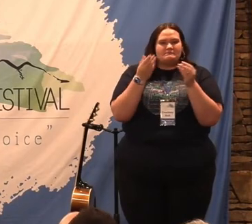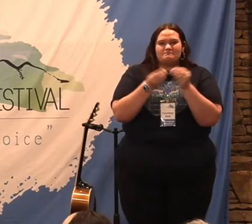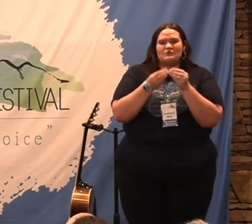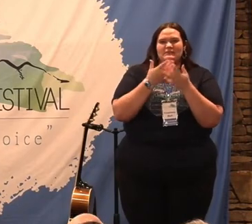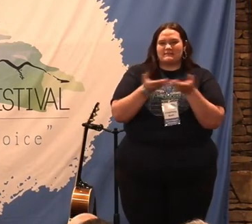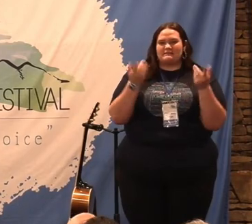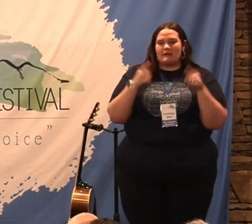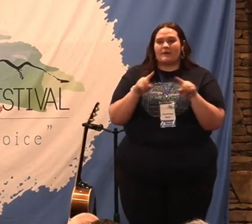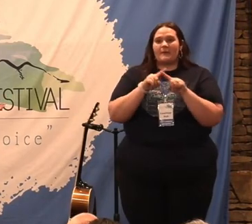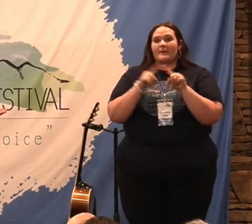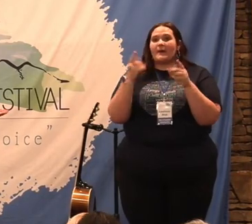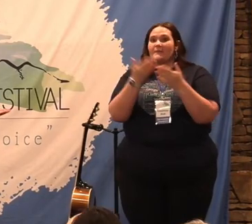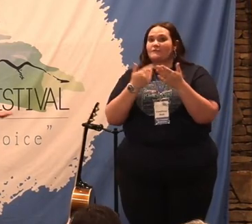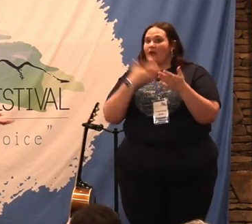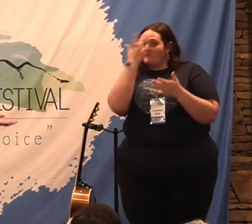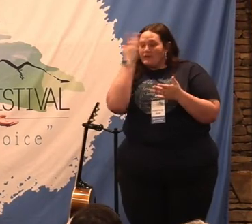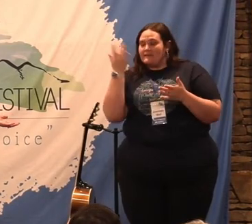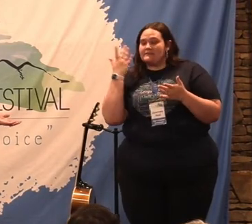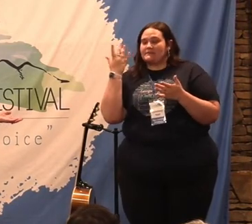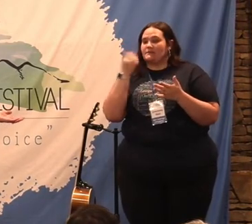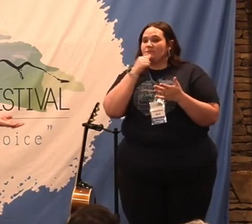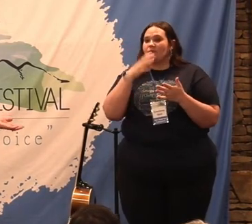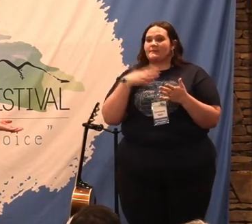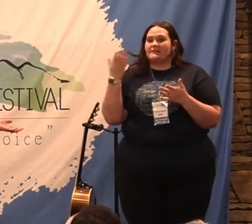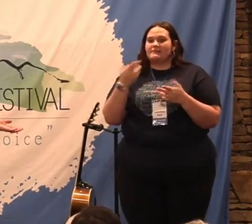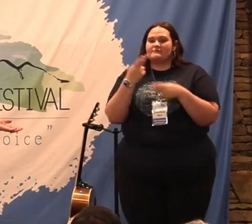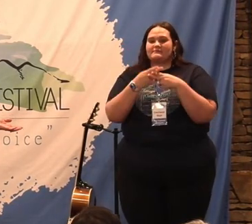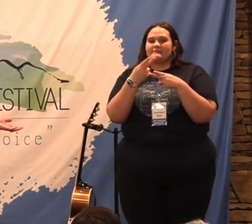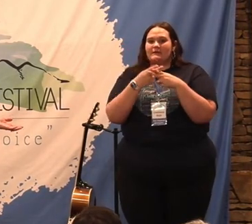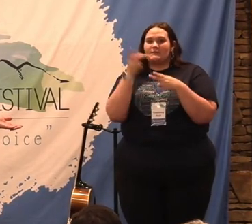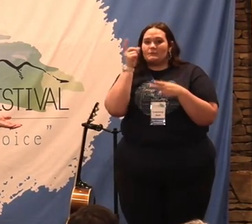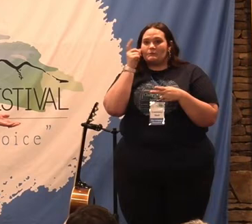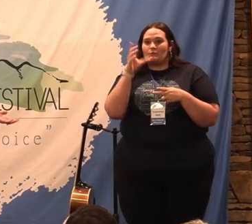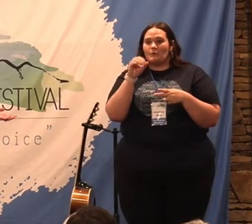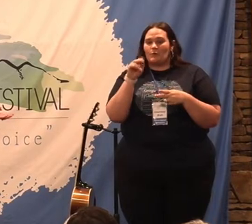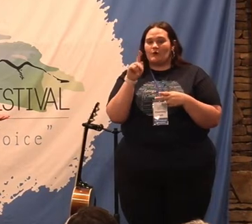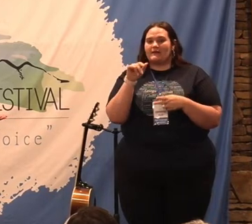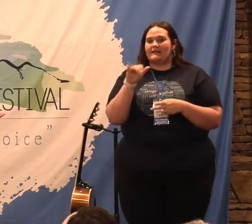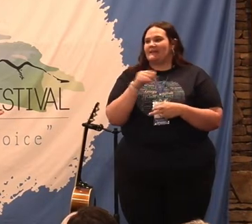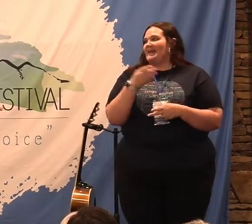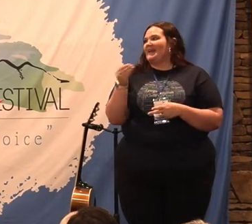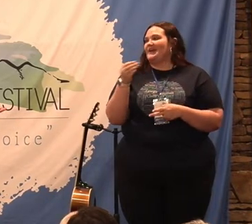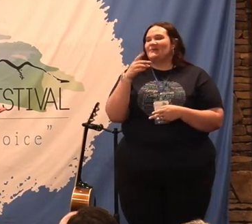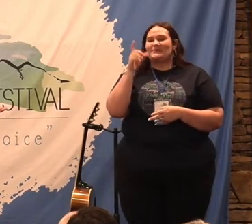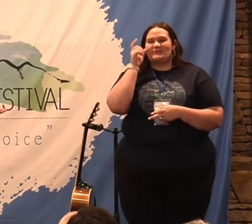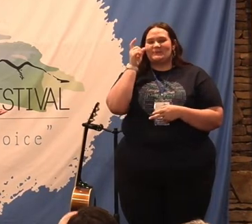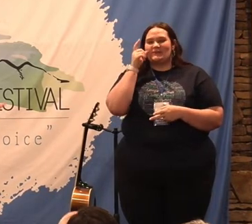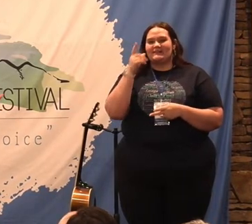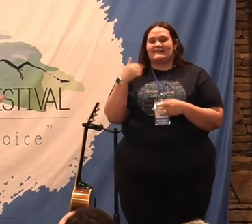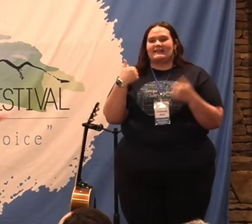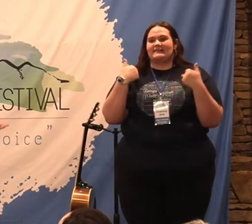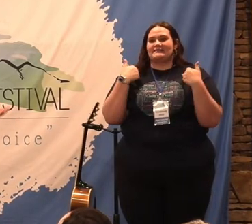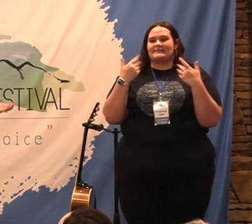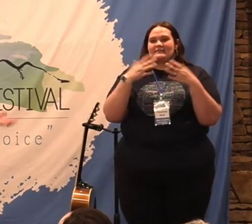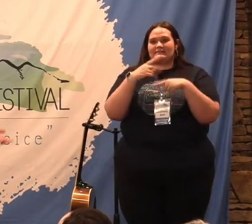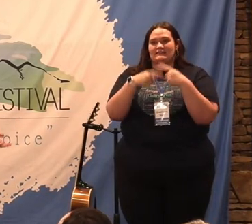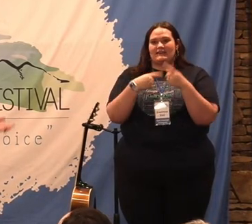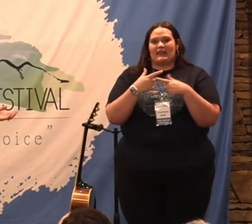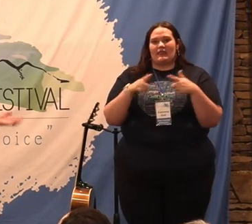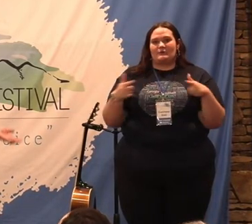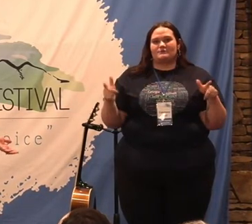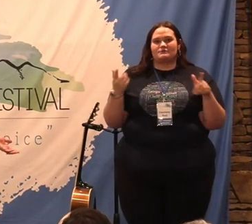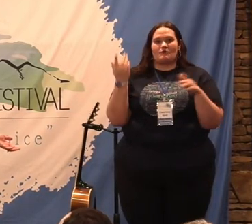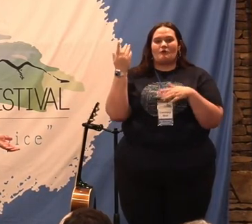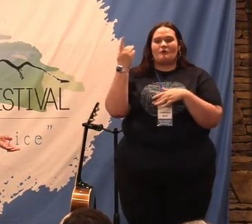I forget it, this lovely lady here, her name is Courtney. And Courtney has provided our sign language all